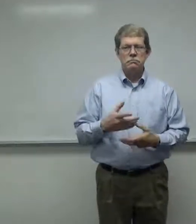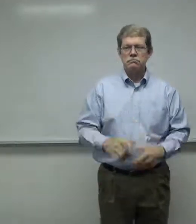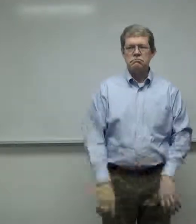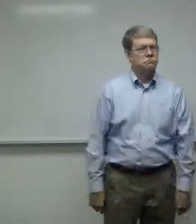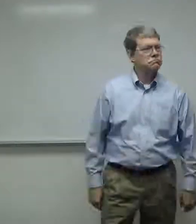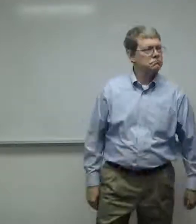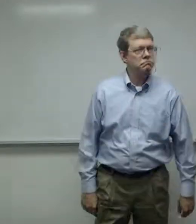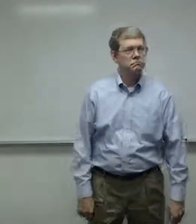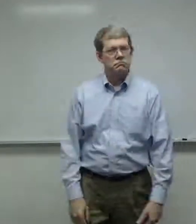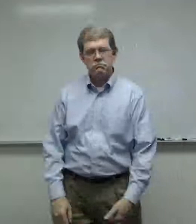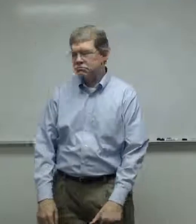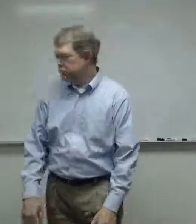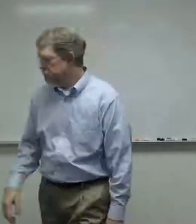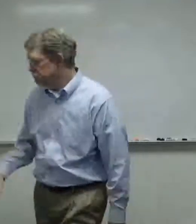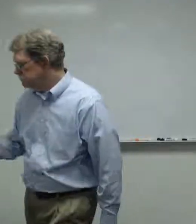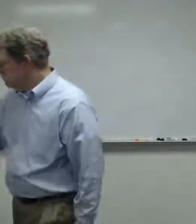There you go.